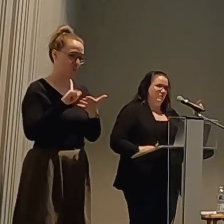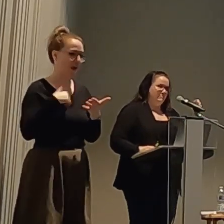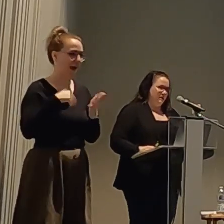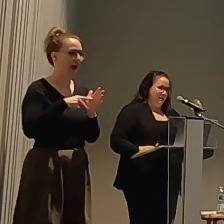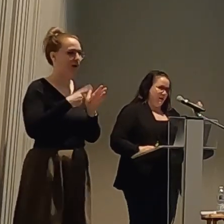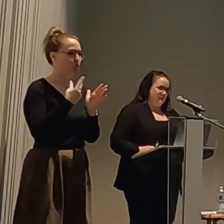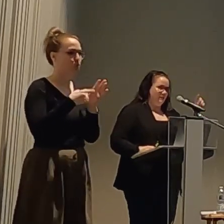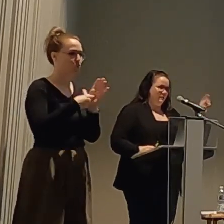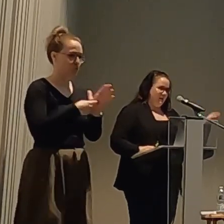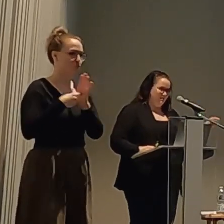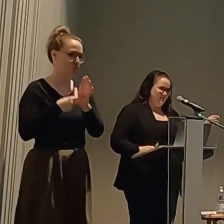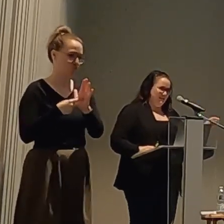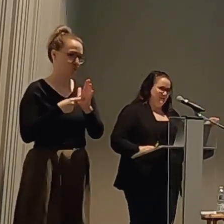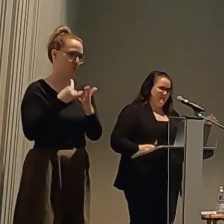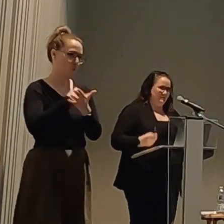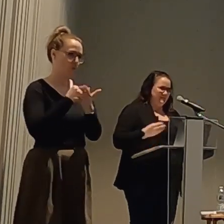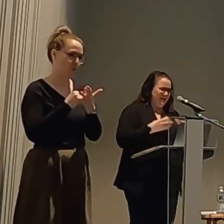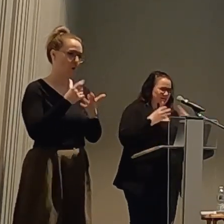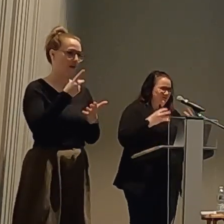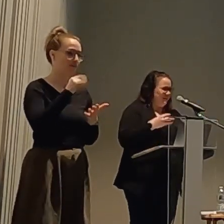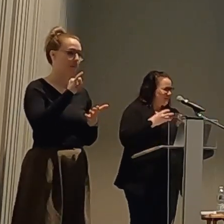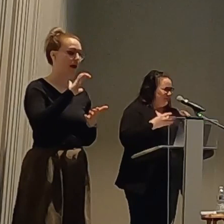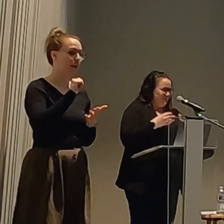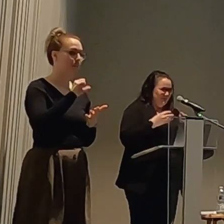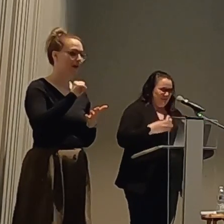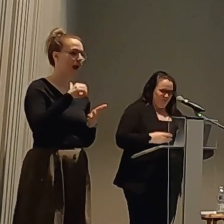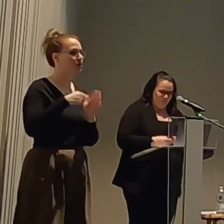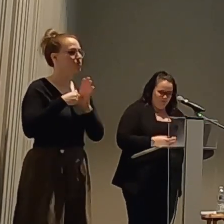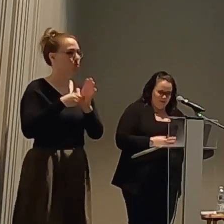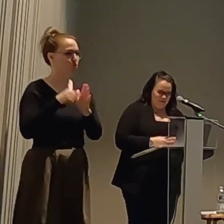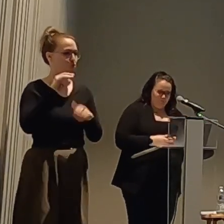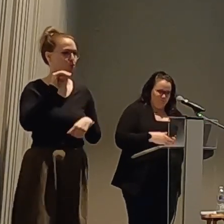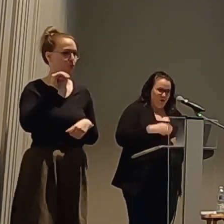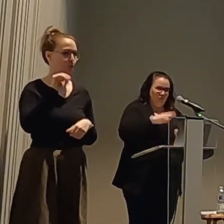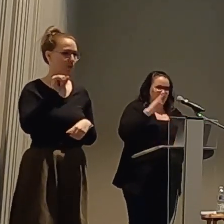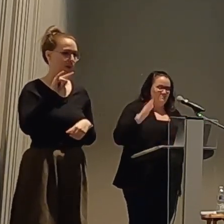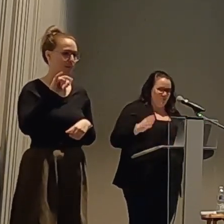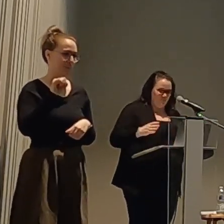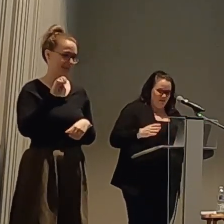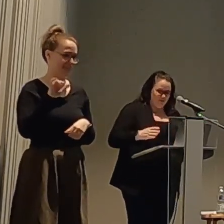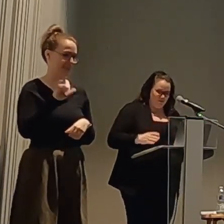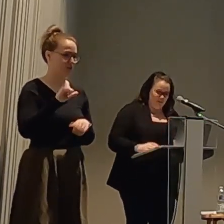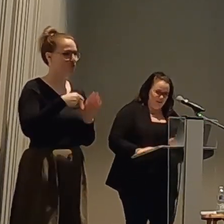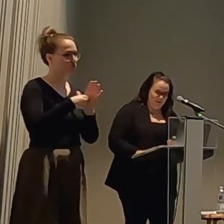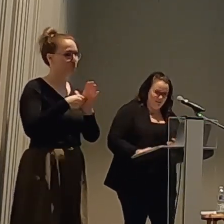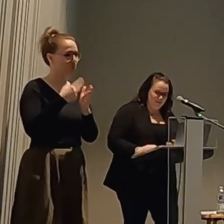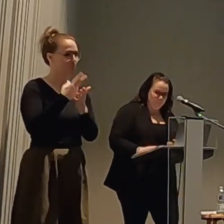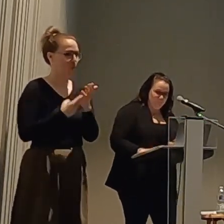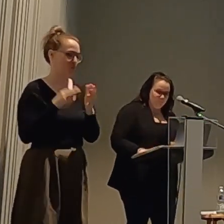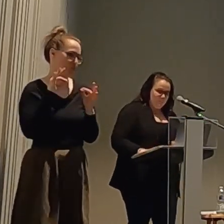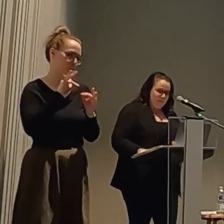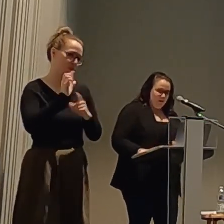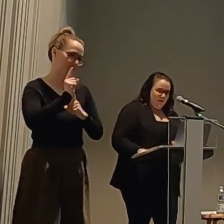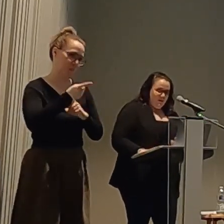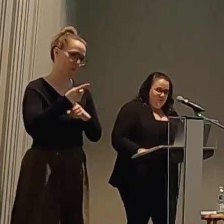of artwork by Picasso and Matisse. So it was kind of, this perfect moment to create